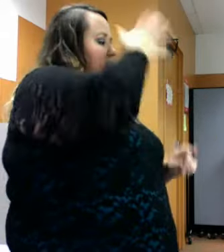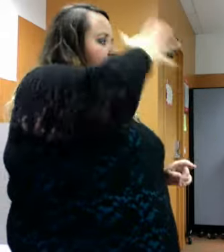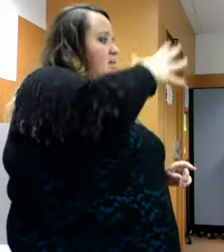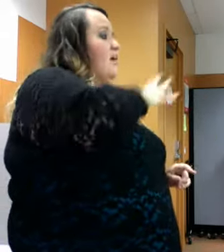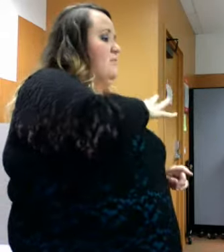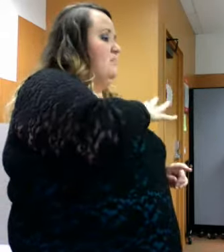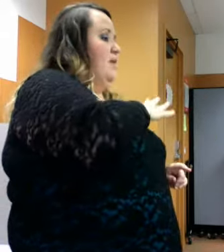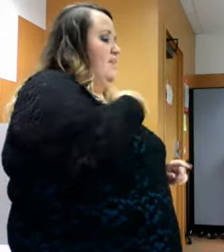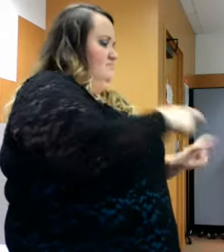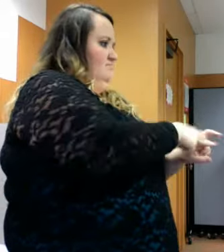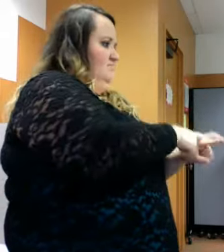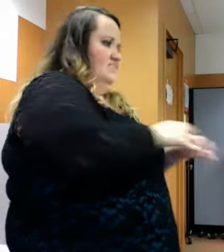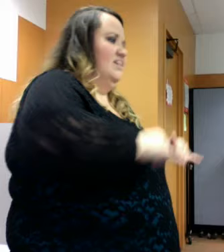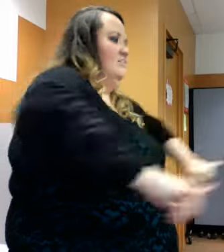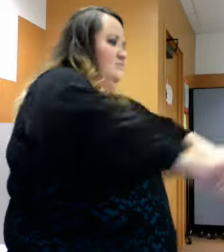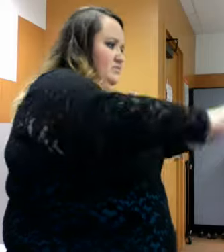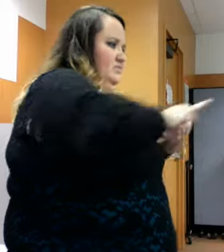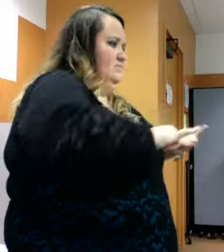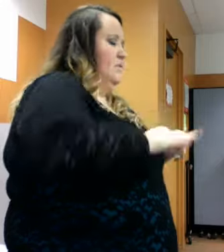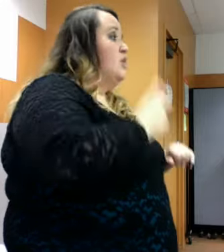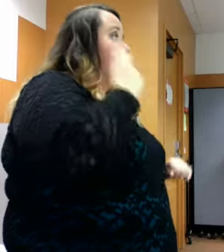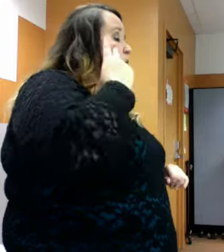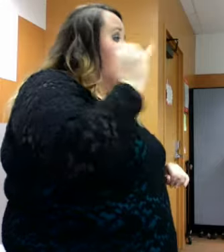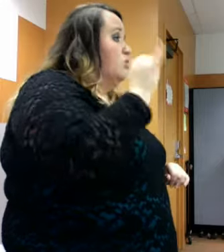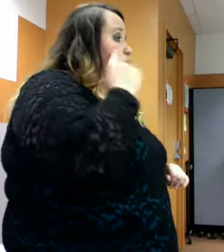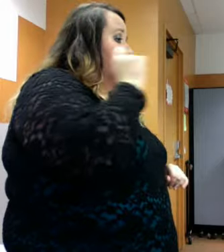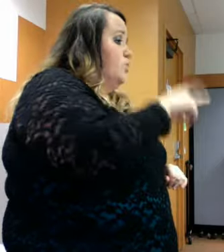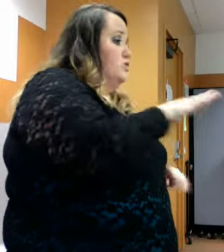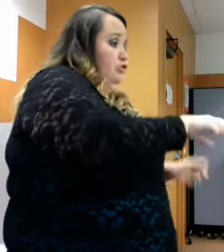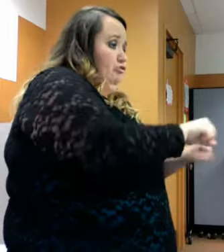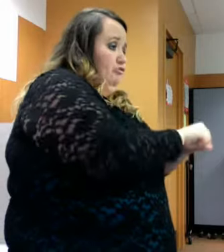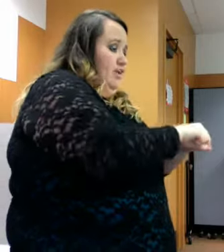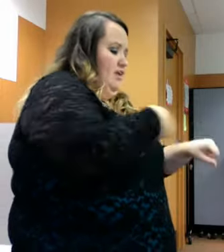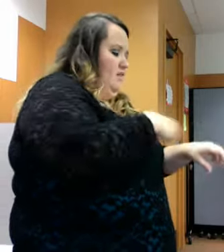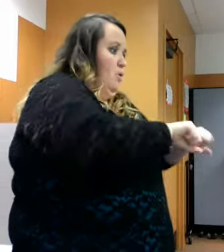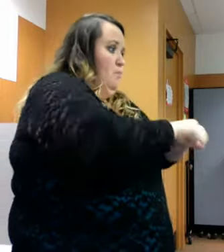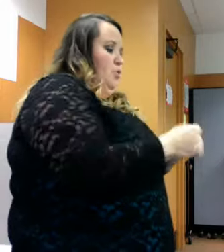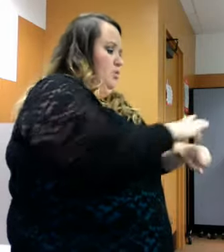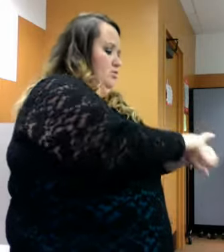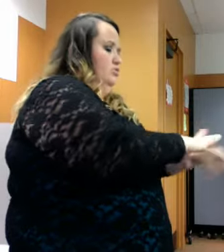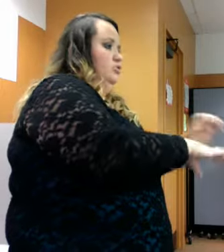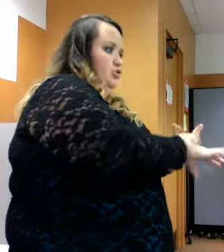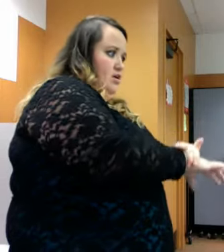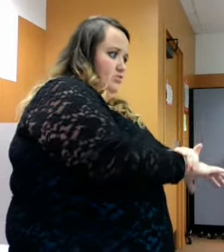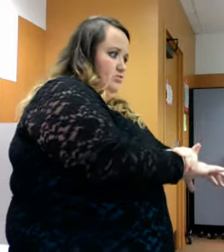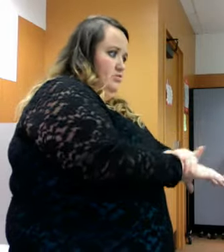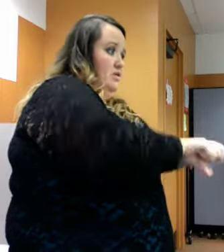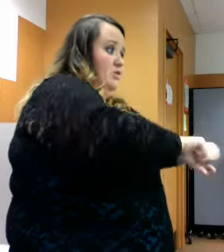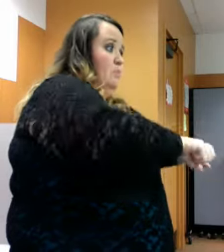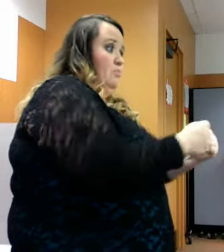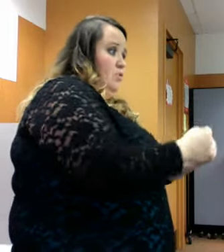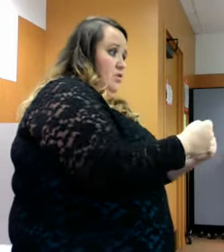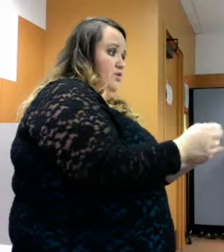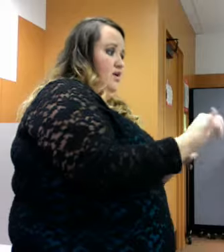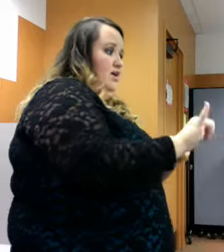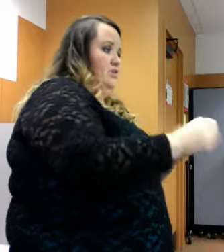feet are broken chains and shackles to represent, again, American freedom. And it's all over the statue that there are